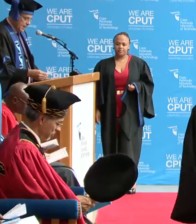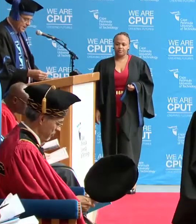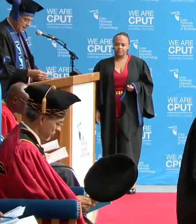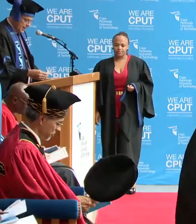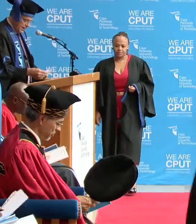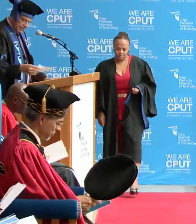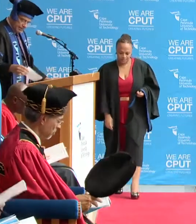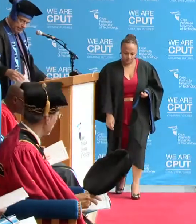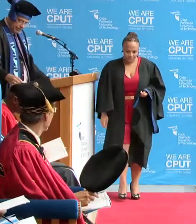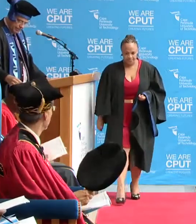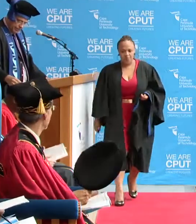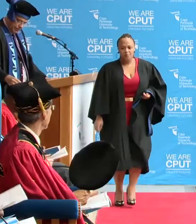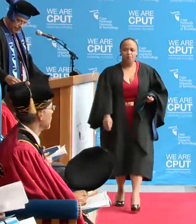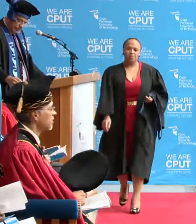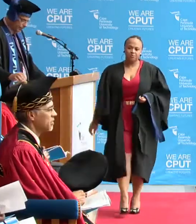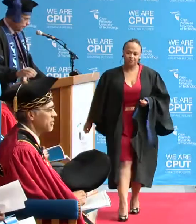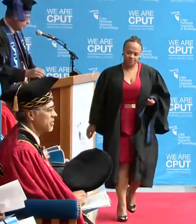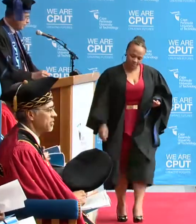Melinda Kanyane.